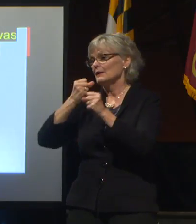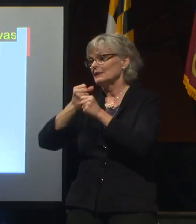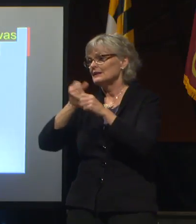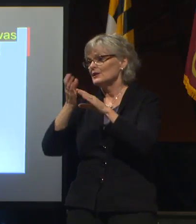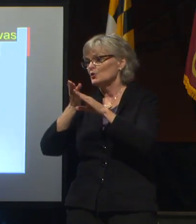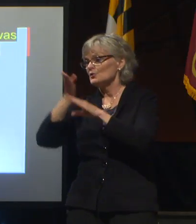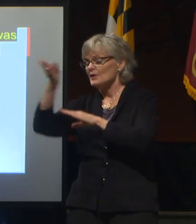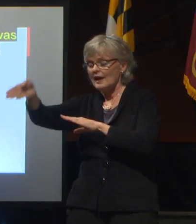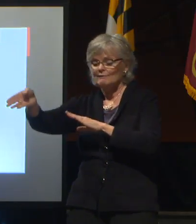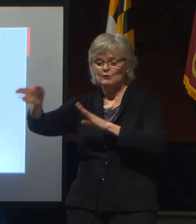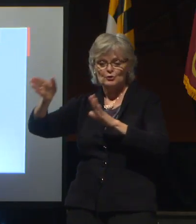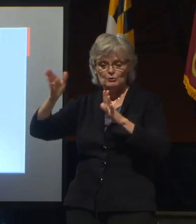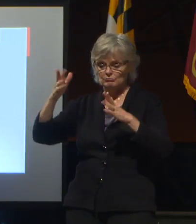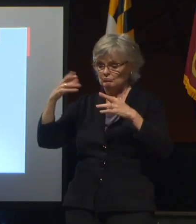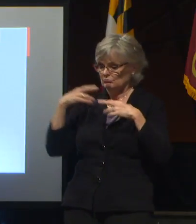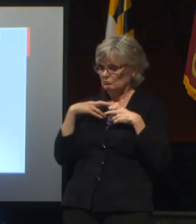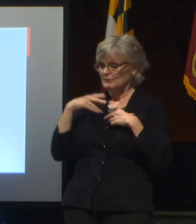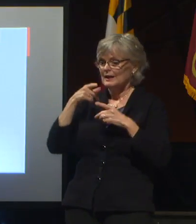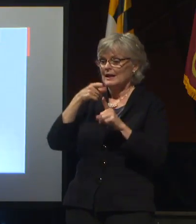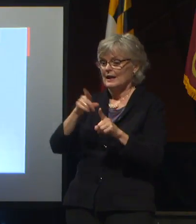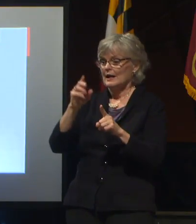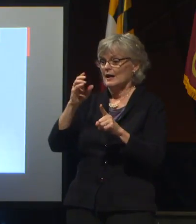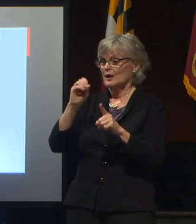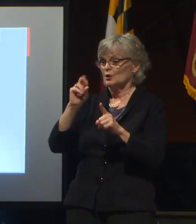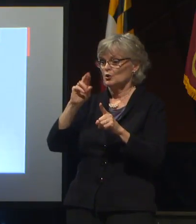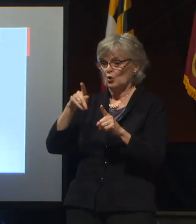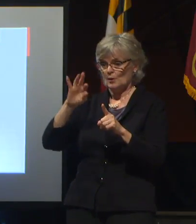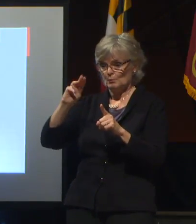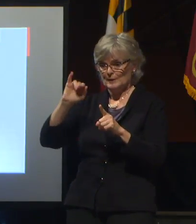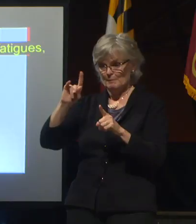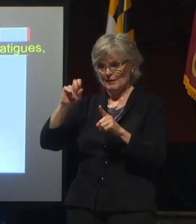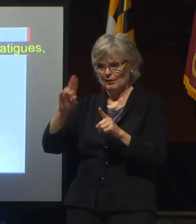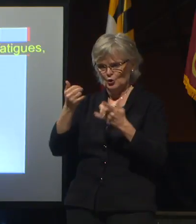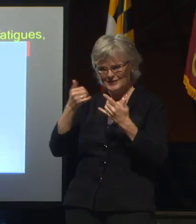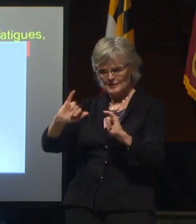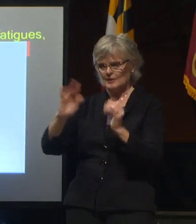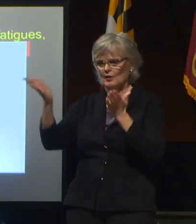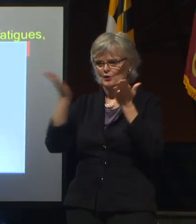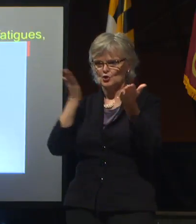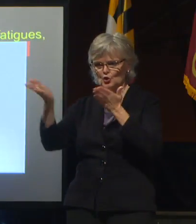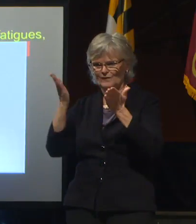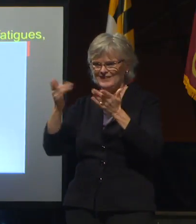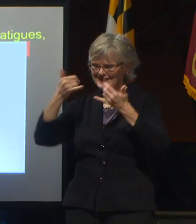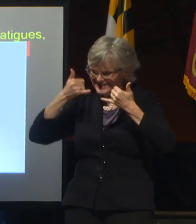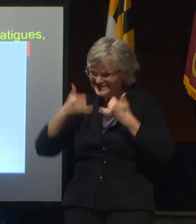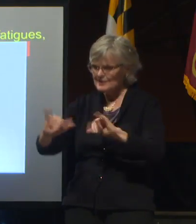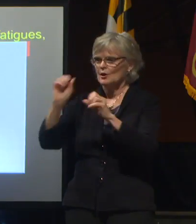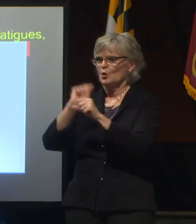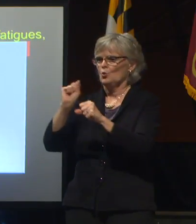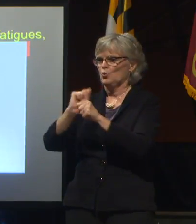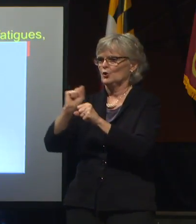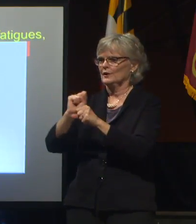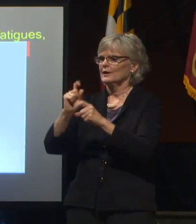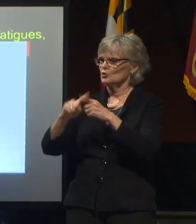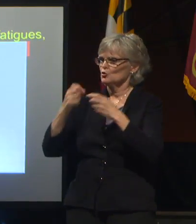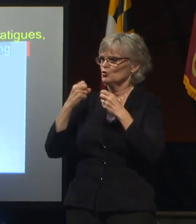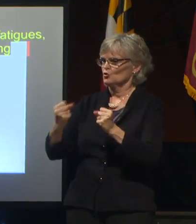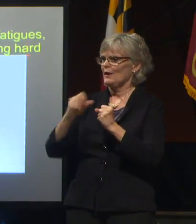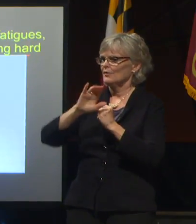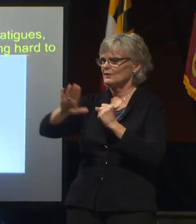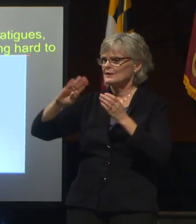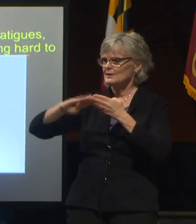up his fatigues, Corporal Miller is still serving and still working hard to strengthen his